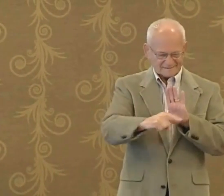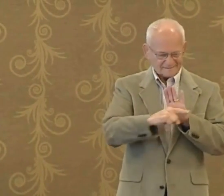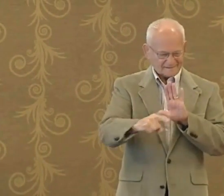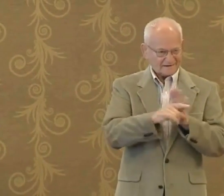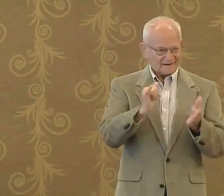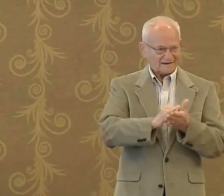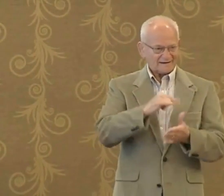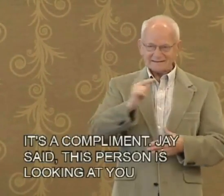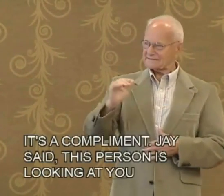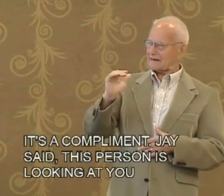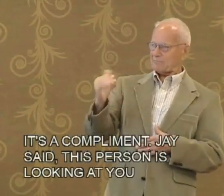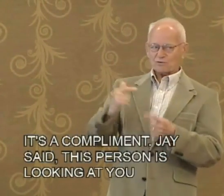It's a compliment.